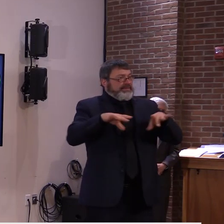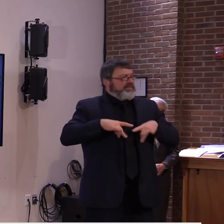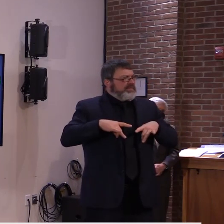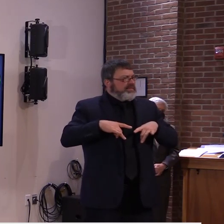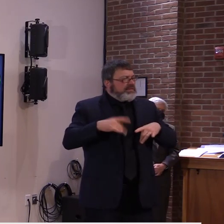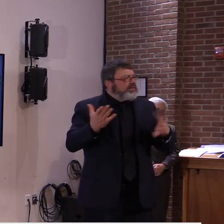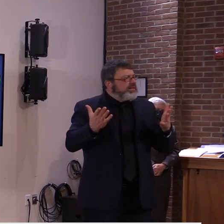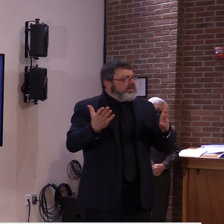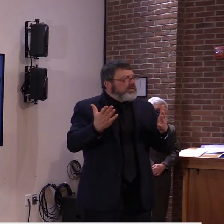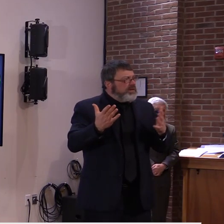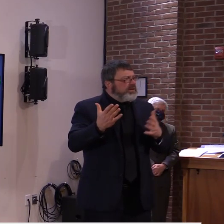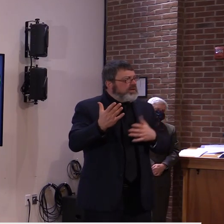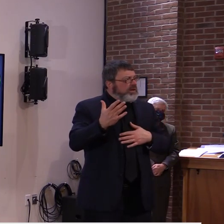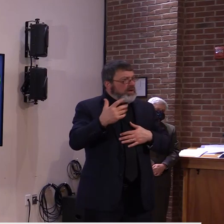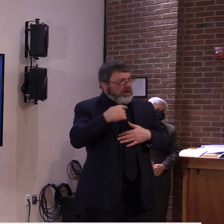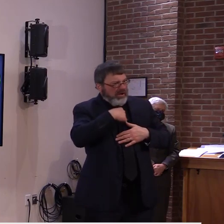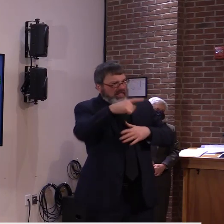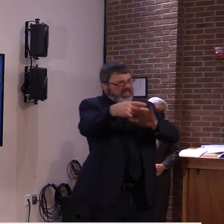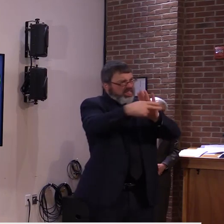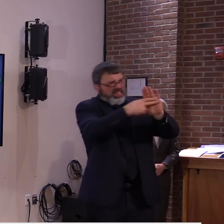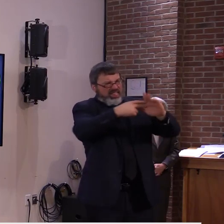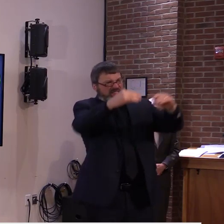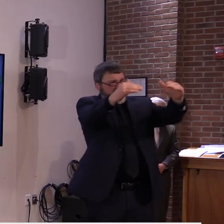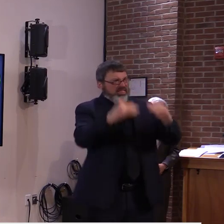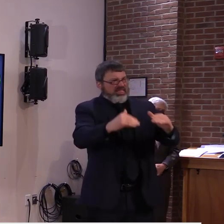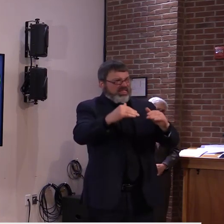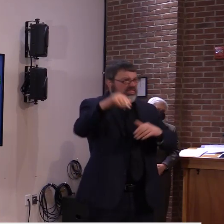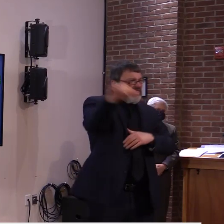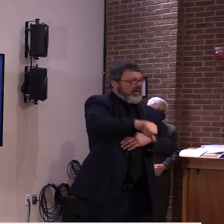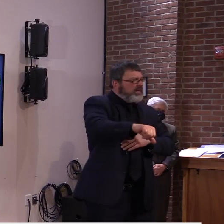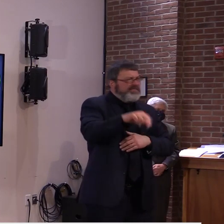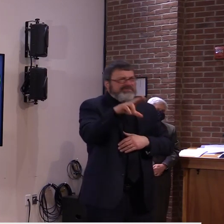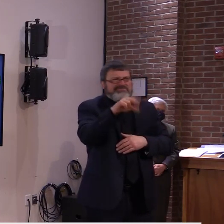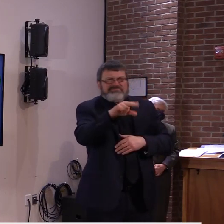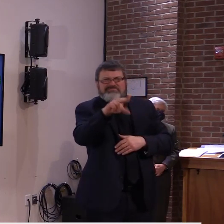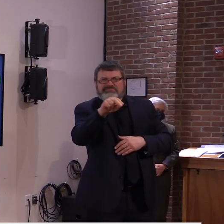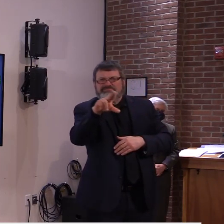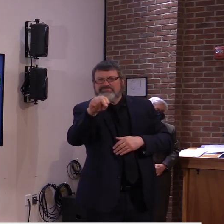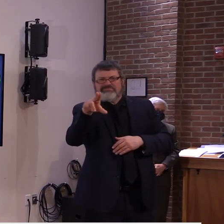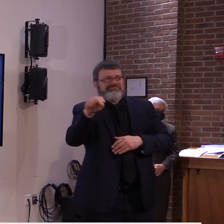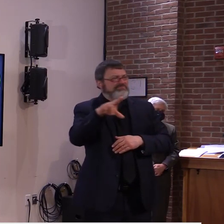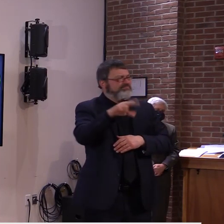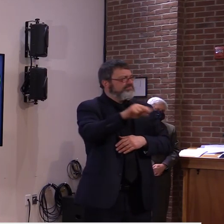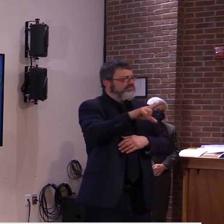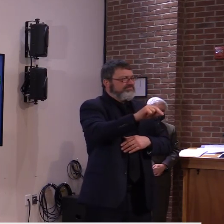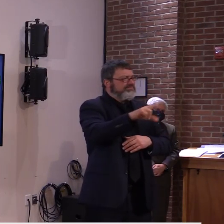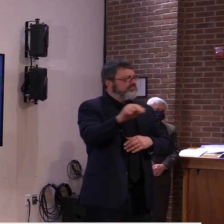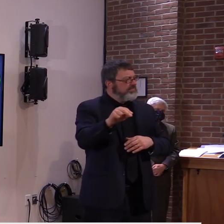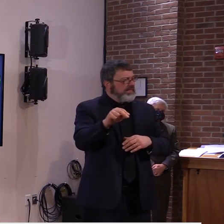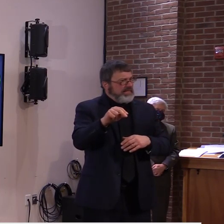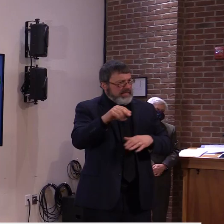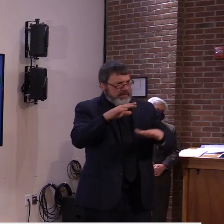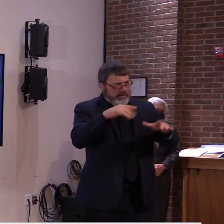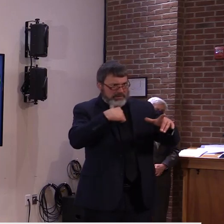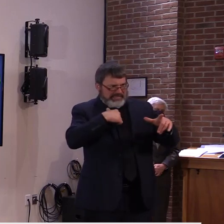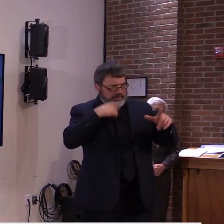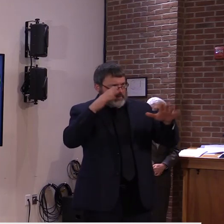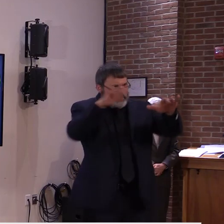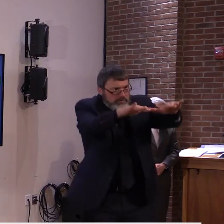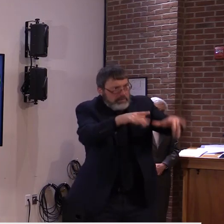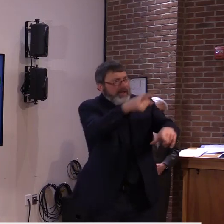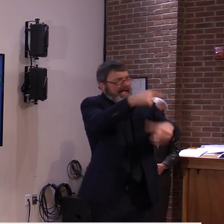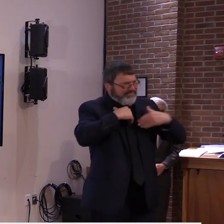care about is making sure we can stop the spread. That means helping us identify close contacts, notify them